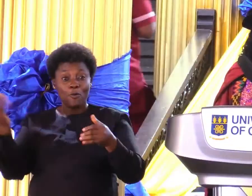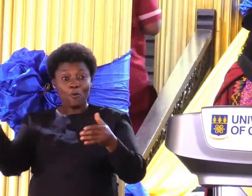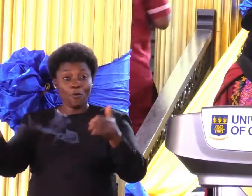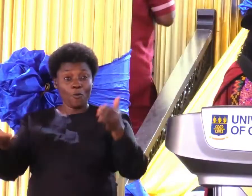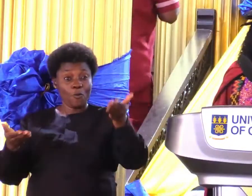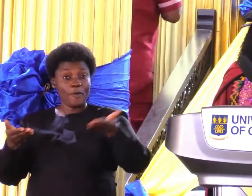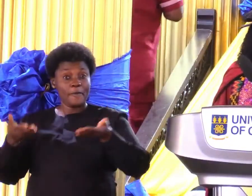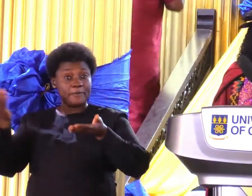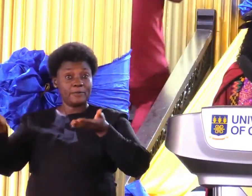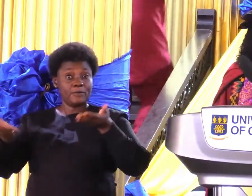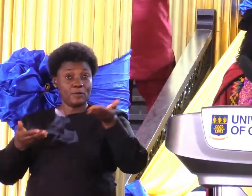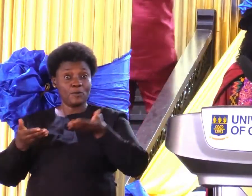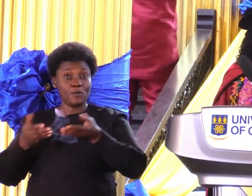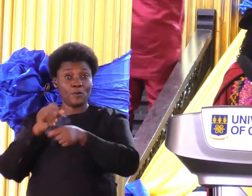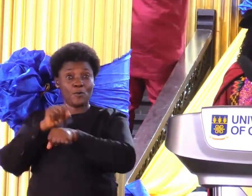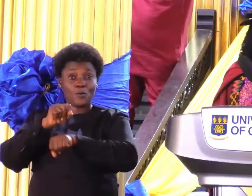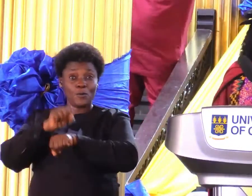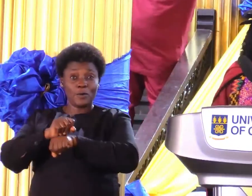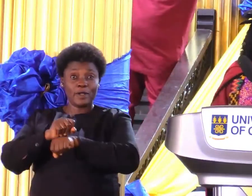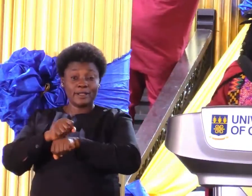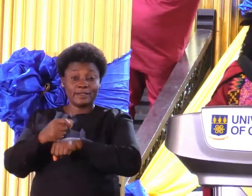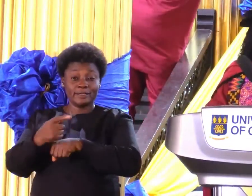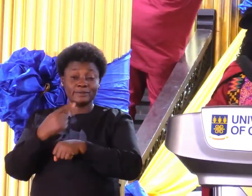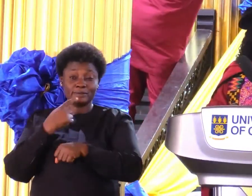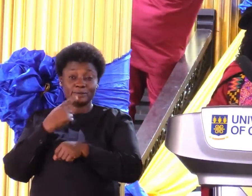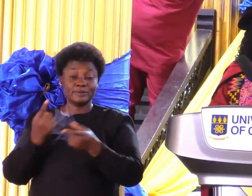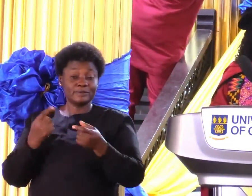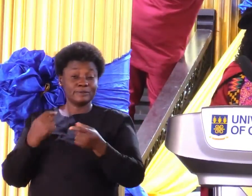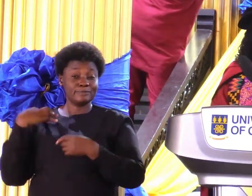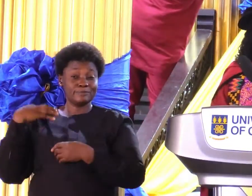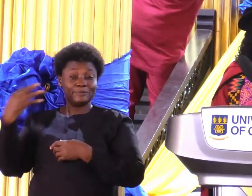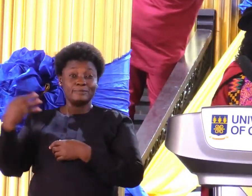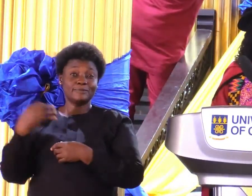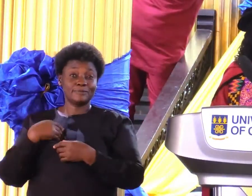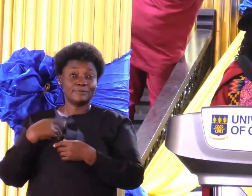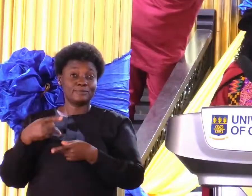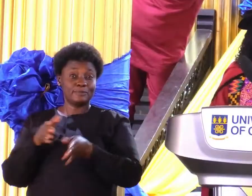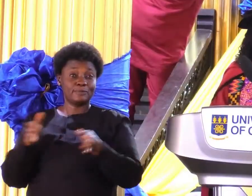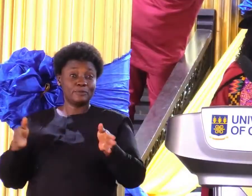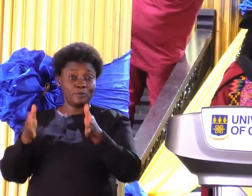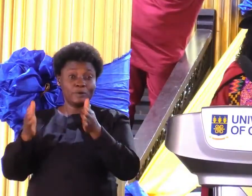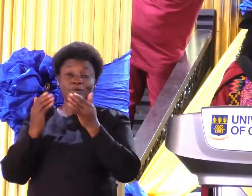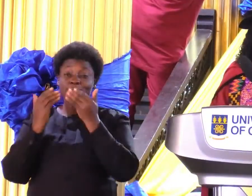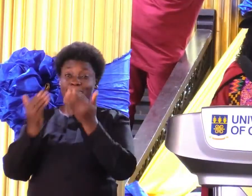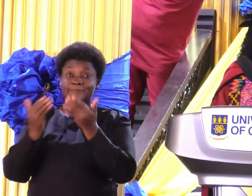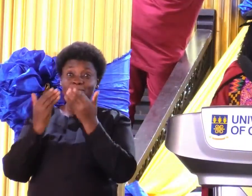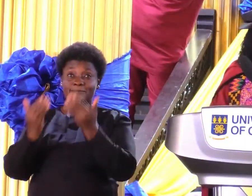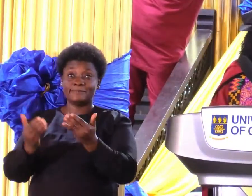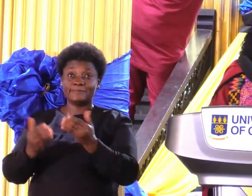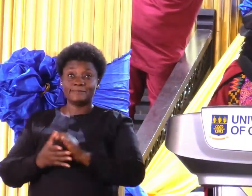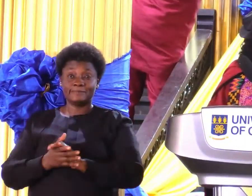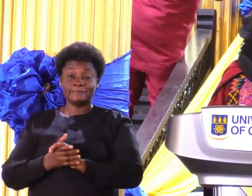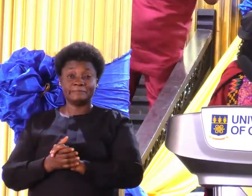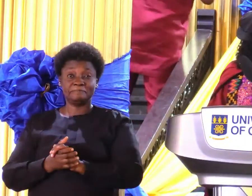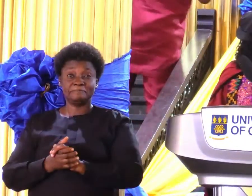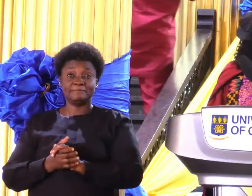Mommy, your work has paid off. You and Daddy, the sacrifices have paid off. I want to say a big thank you to you. I salute you.